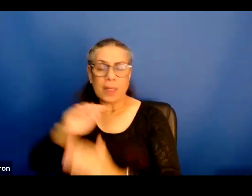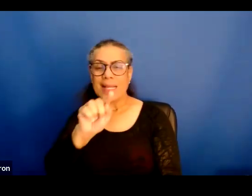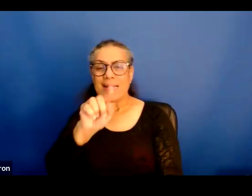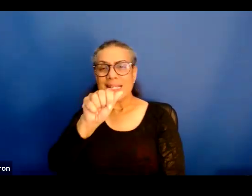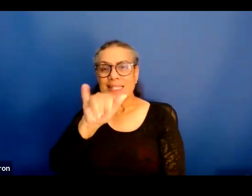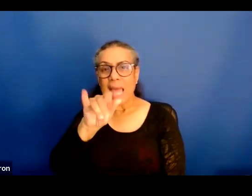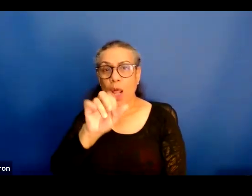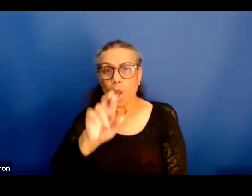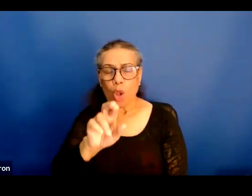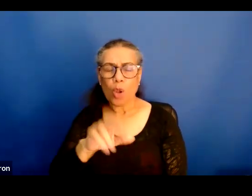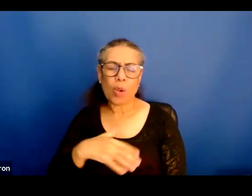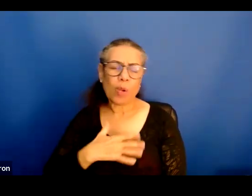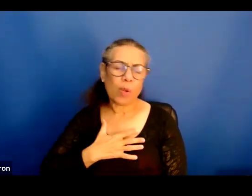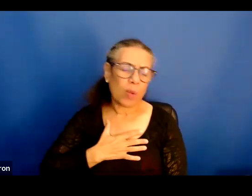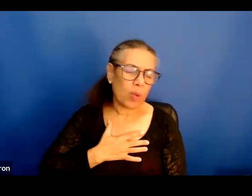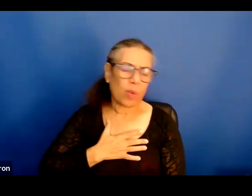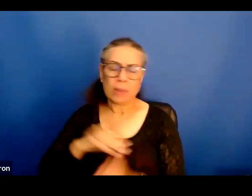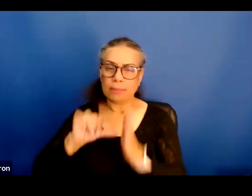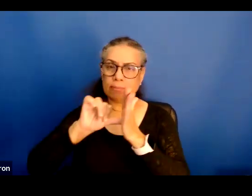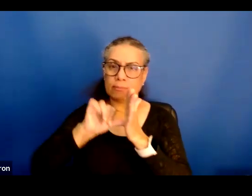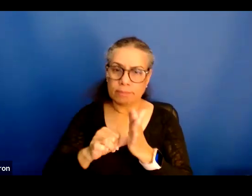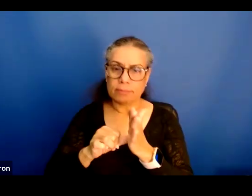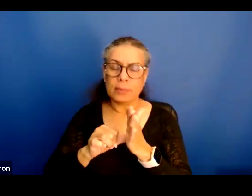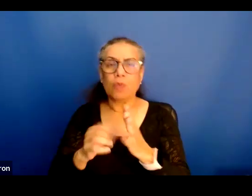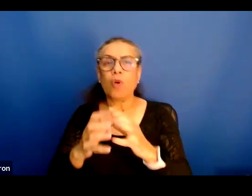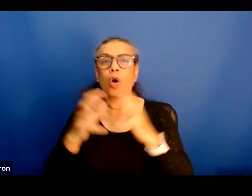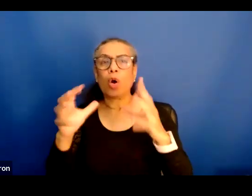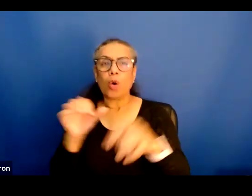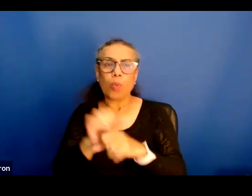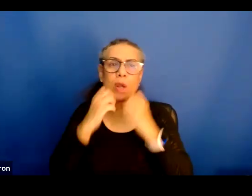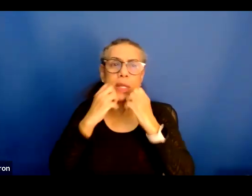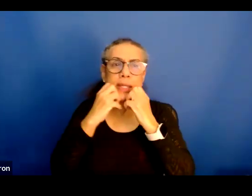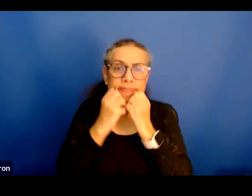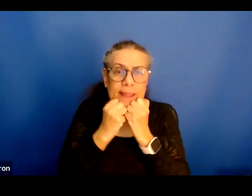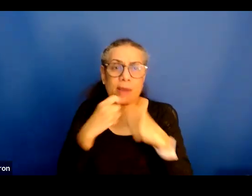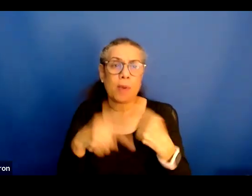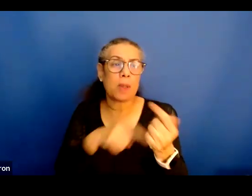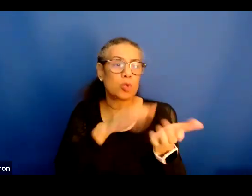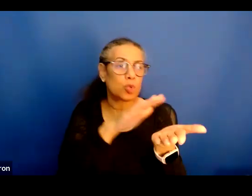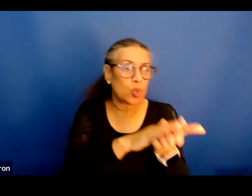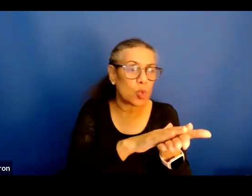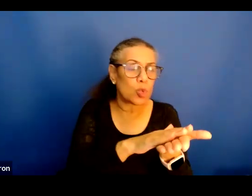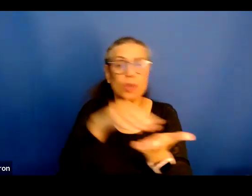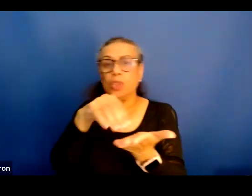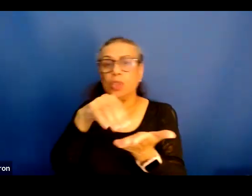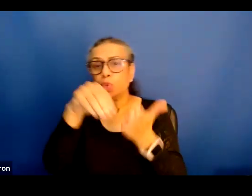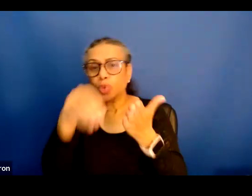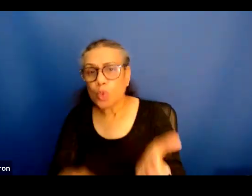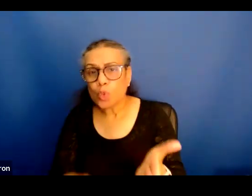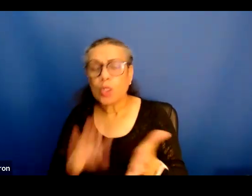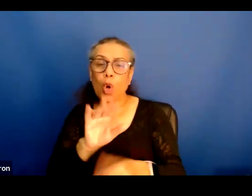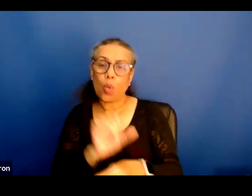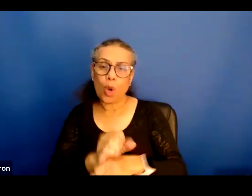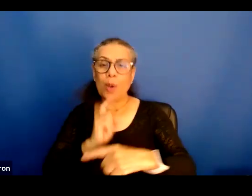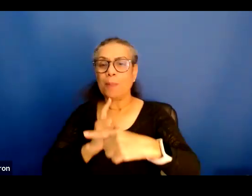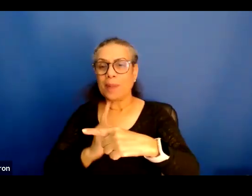just really stood out for how much she loves and cares about her school, her kids, the work she does every day. She's also a